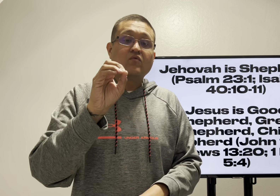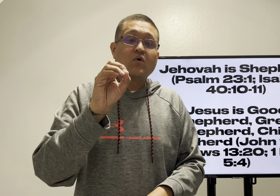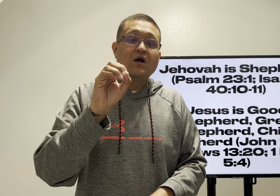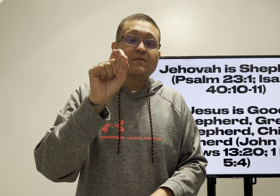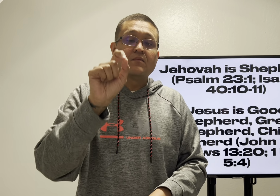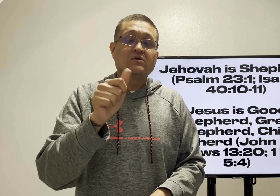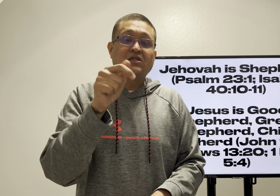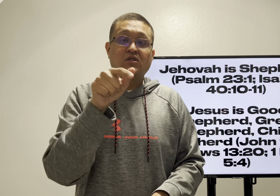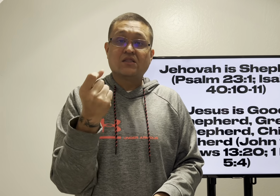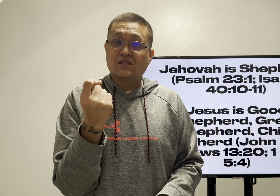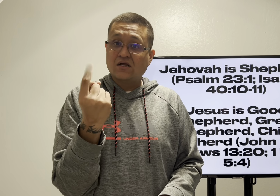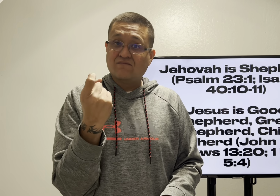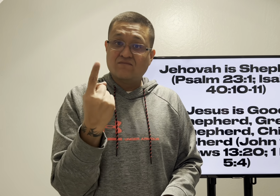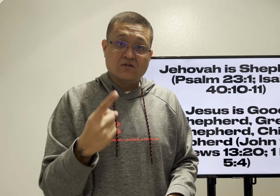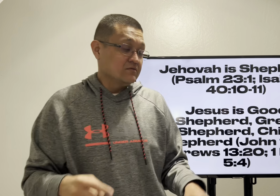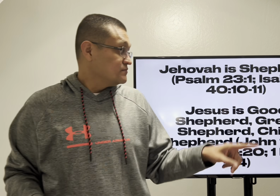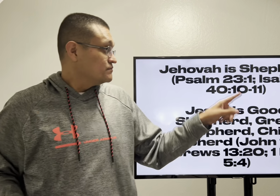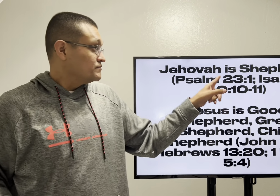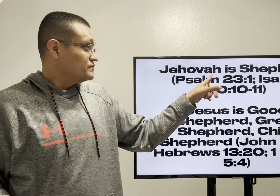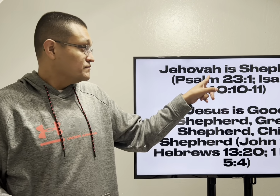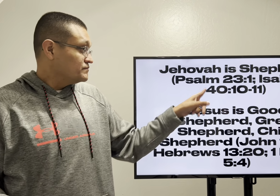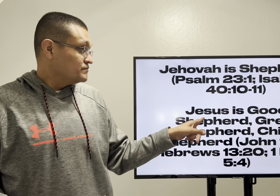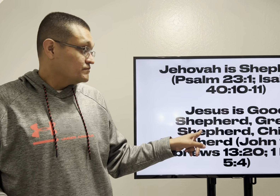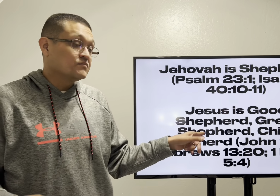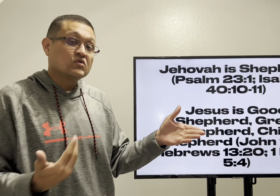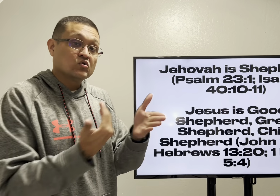In Isaiah 40, 10 through 11.